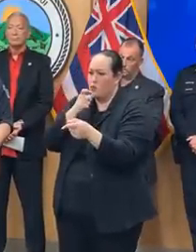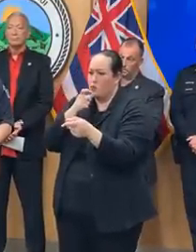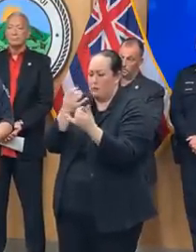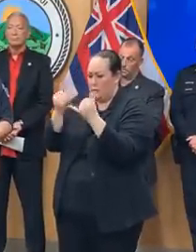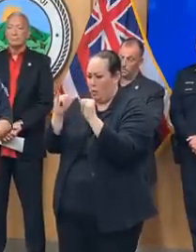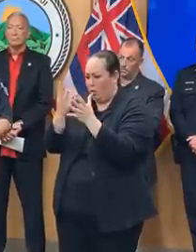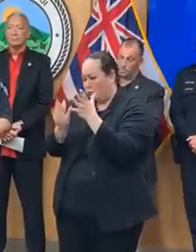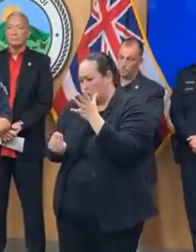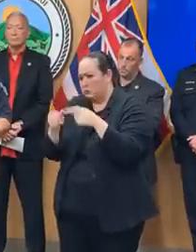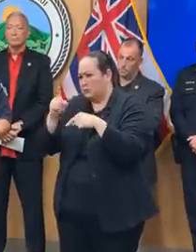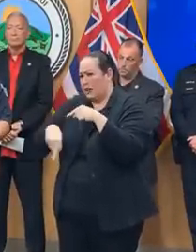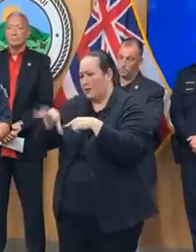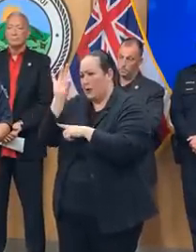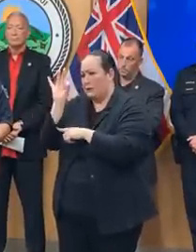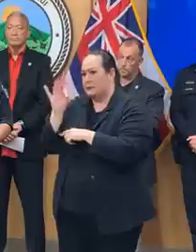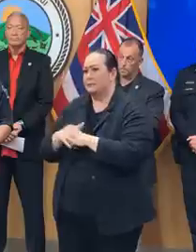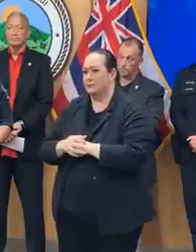for.